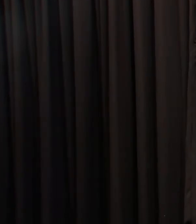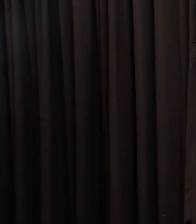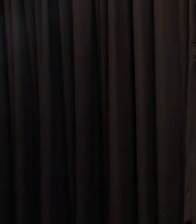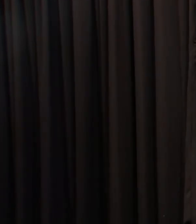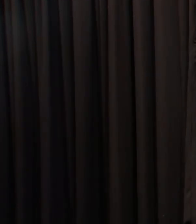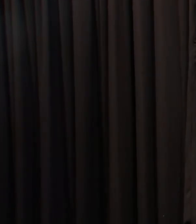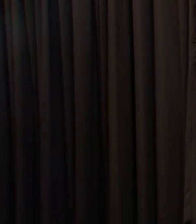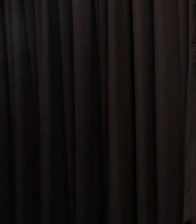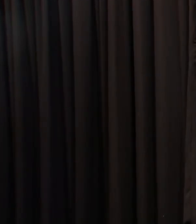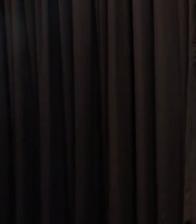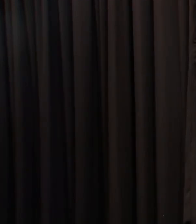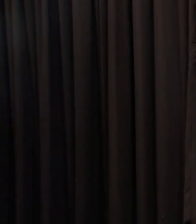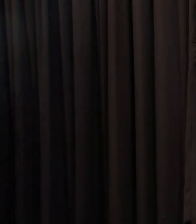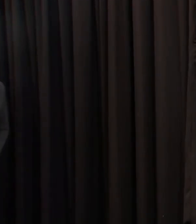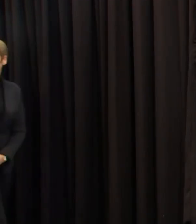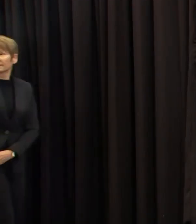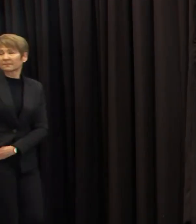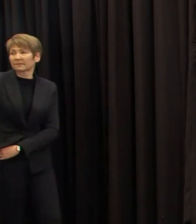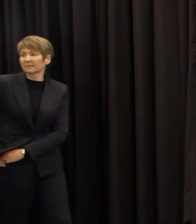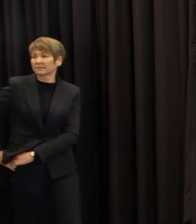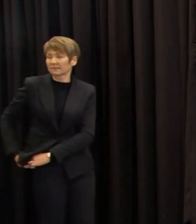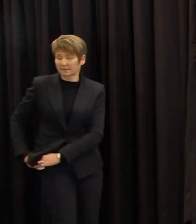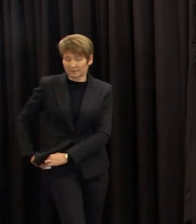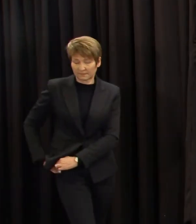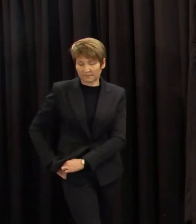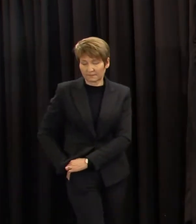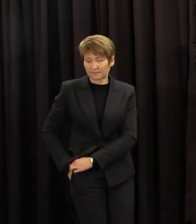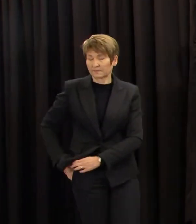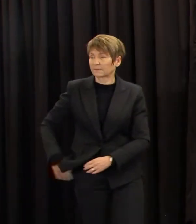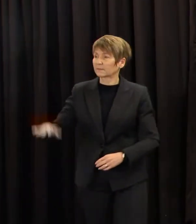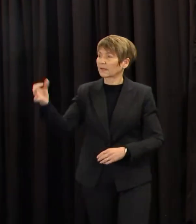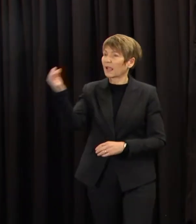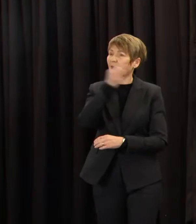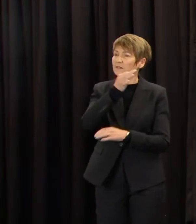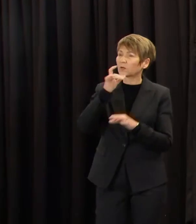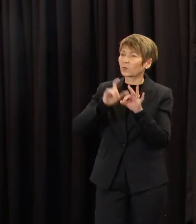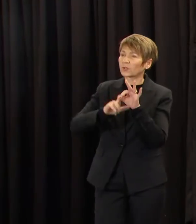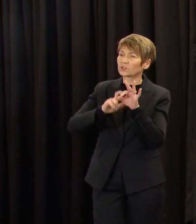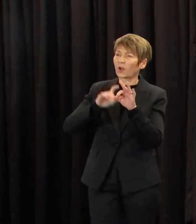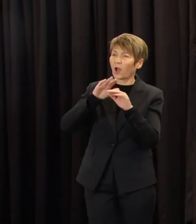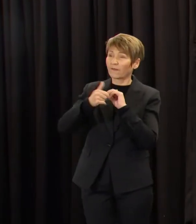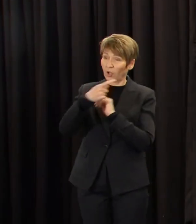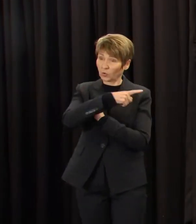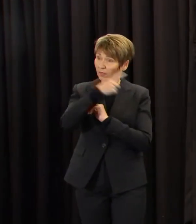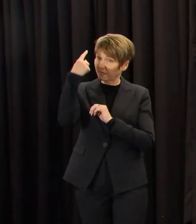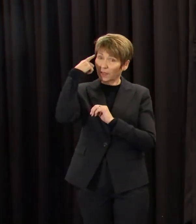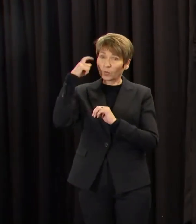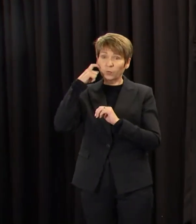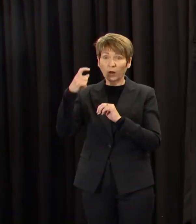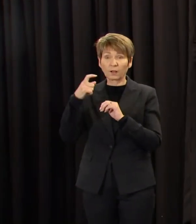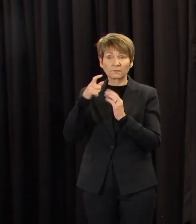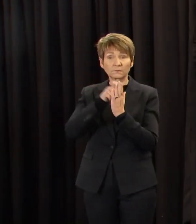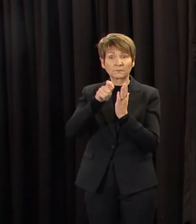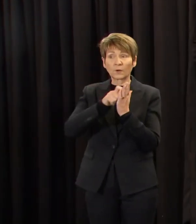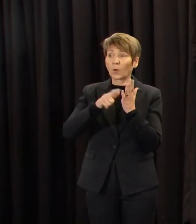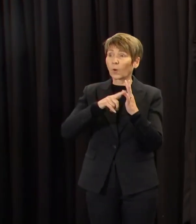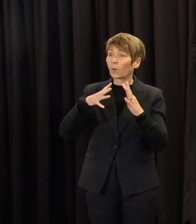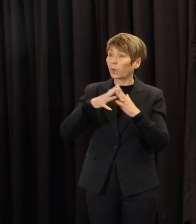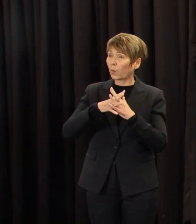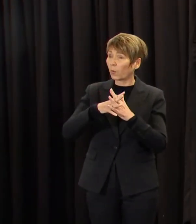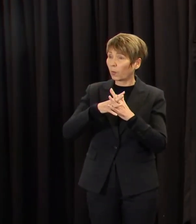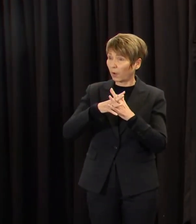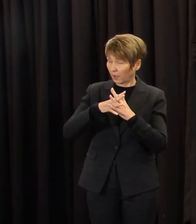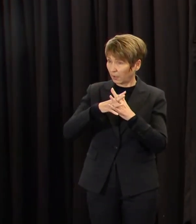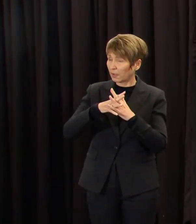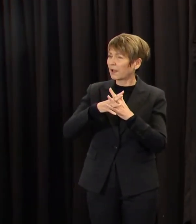mandate vaccines for teachers and the health workforce? I don't think we'll necessarily need to do that. They're not made by me. Those public health